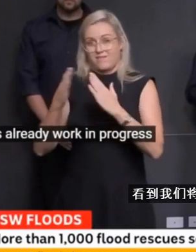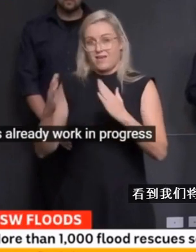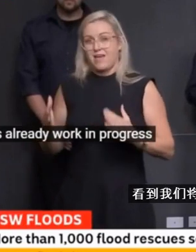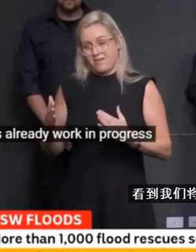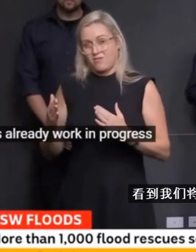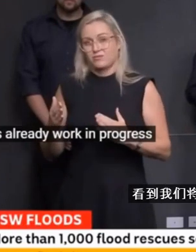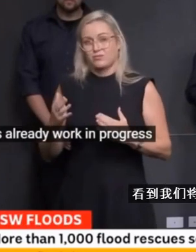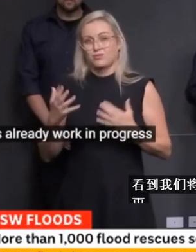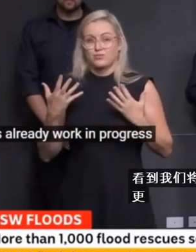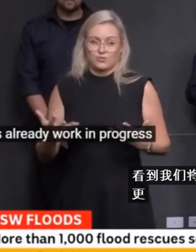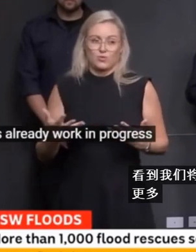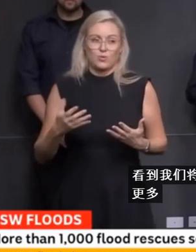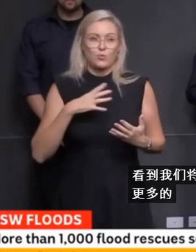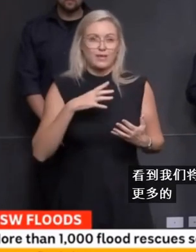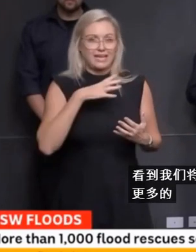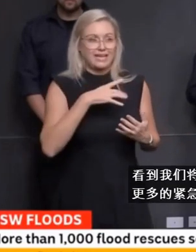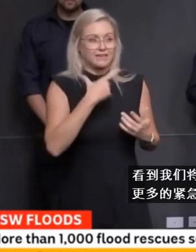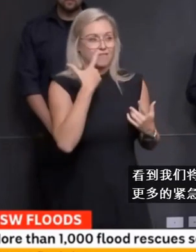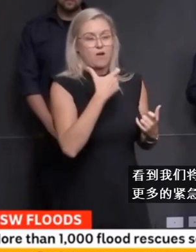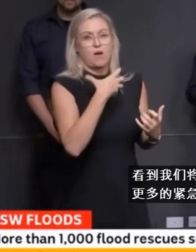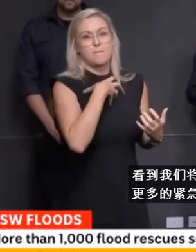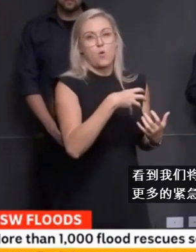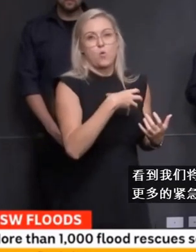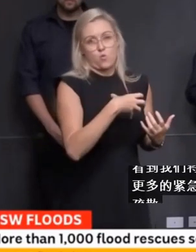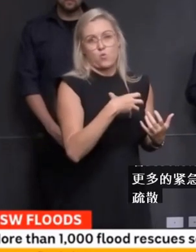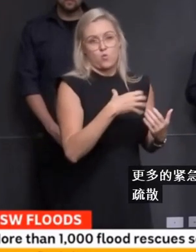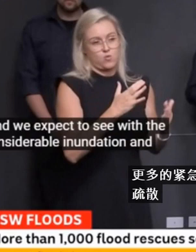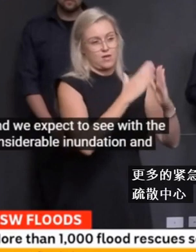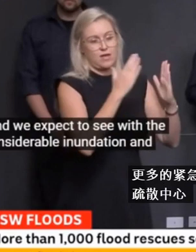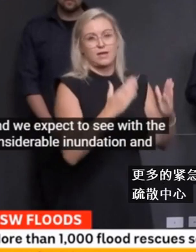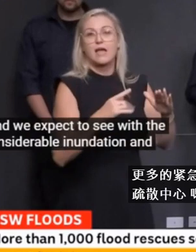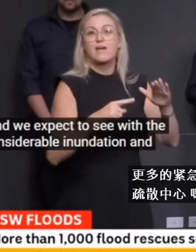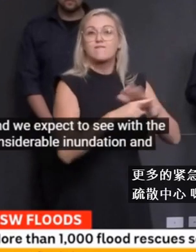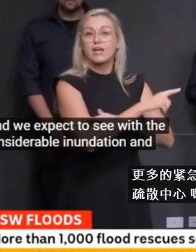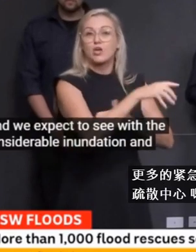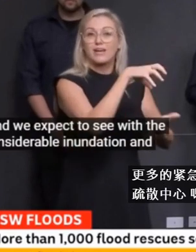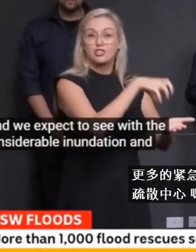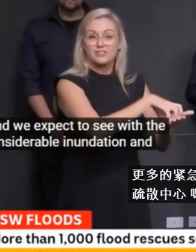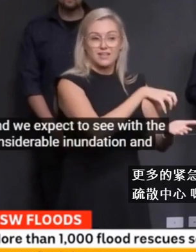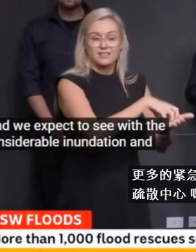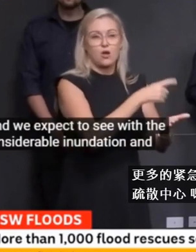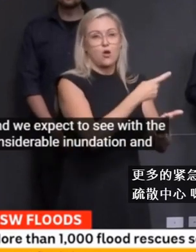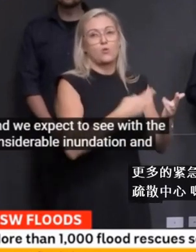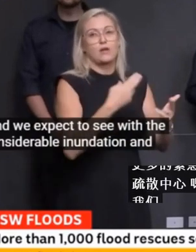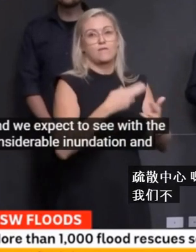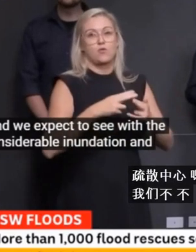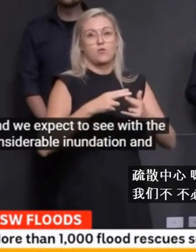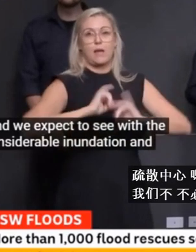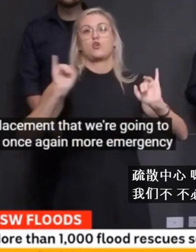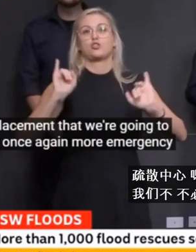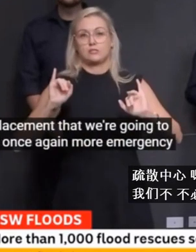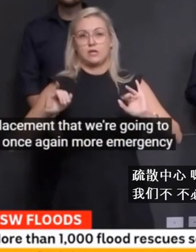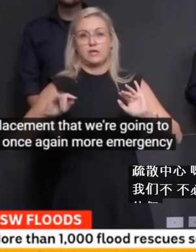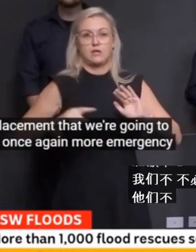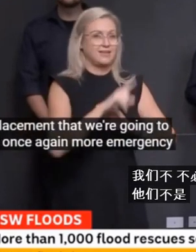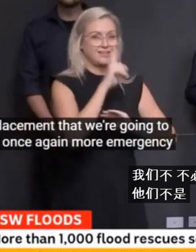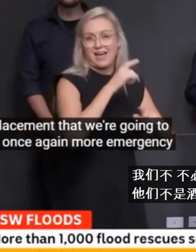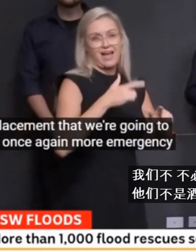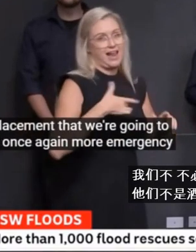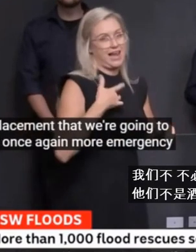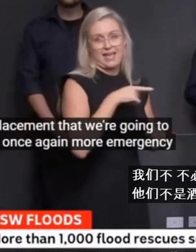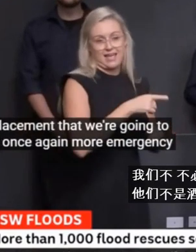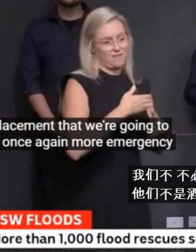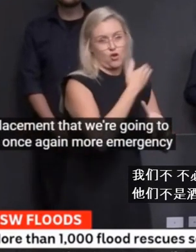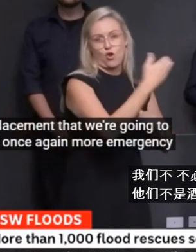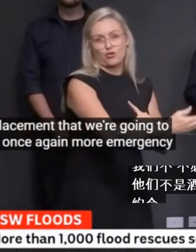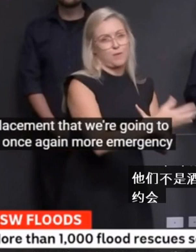need once again, more emergency accommodation. Evacuation centres are simply that. We don't need to kid ourselves. They're not